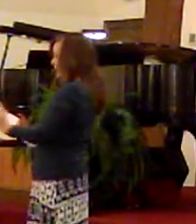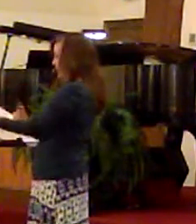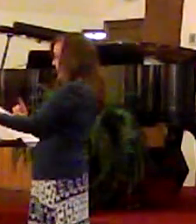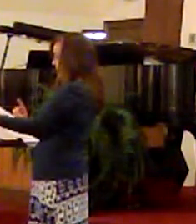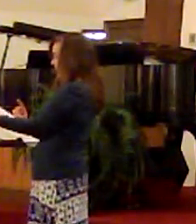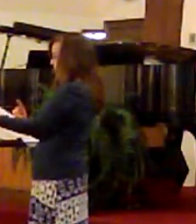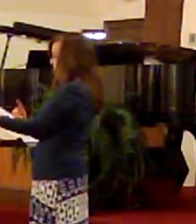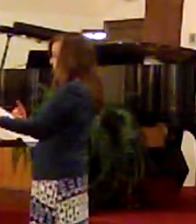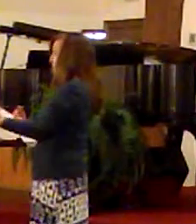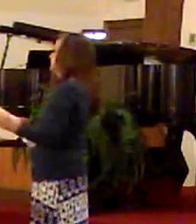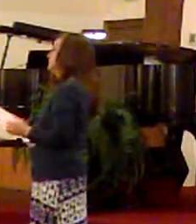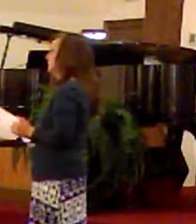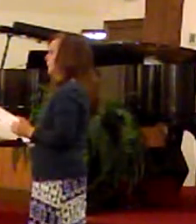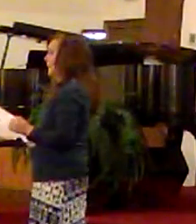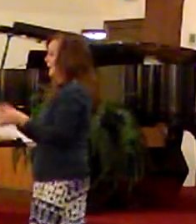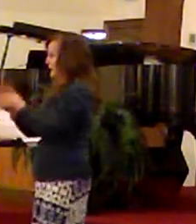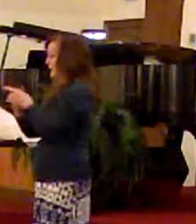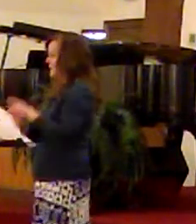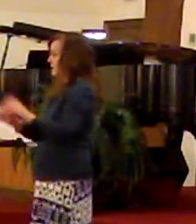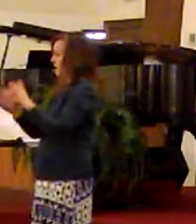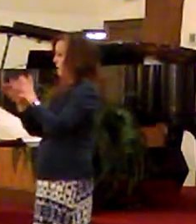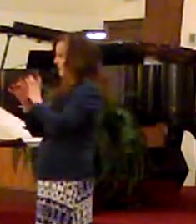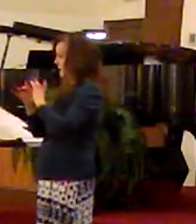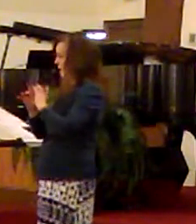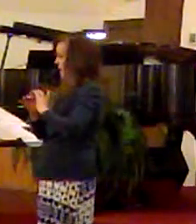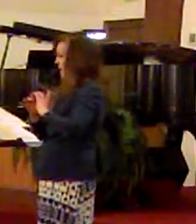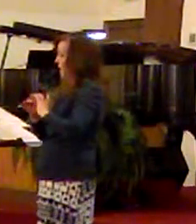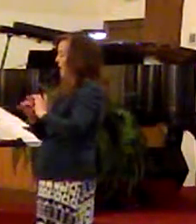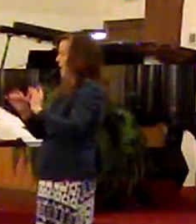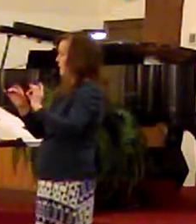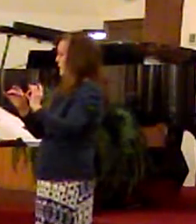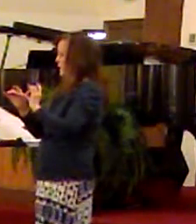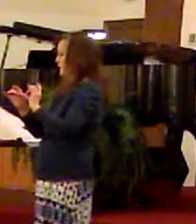declare unto us the parable of the tares of the field.